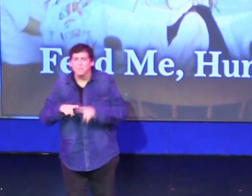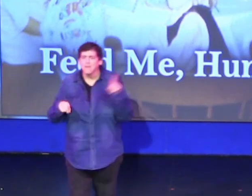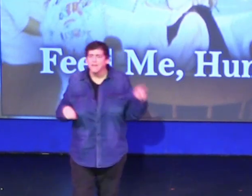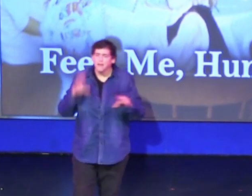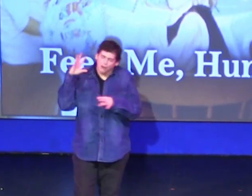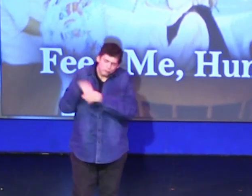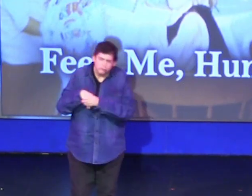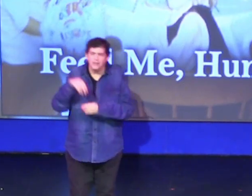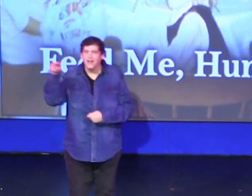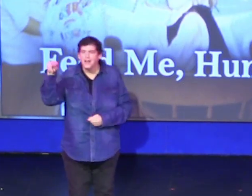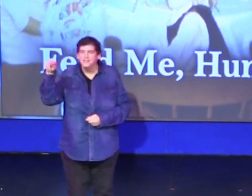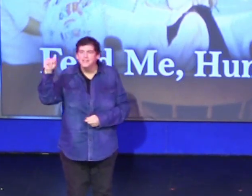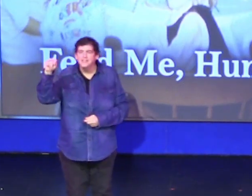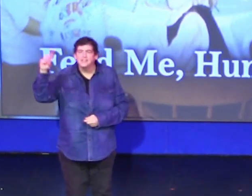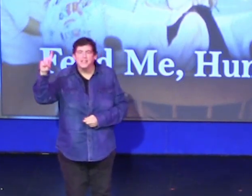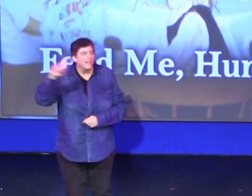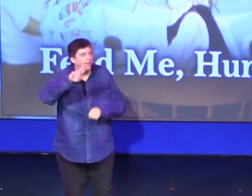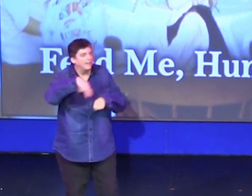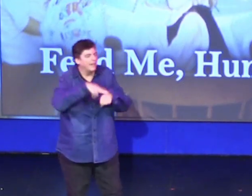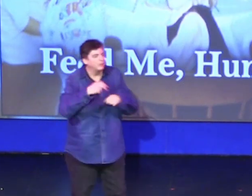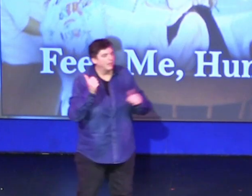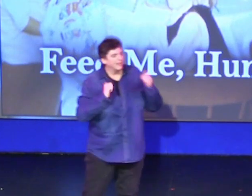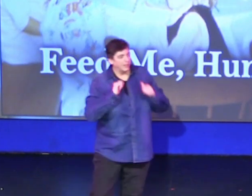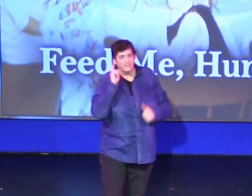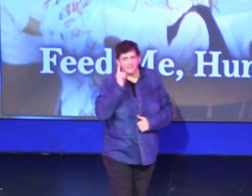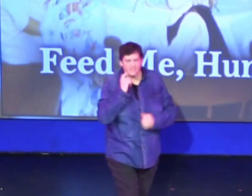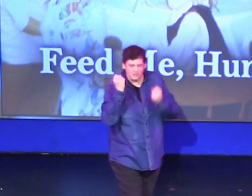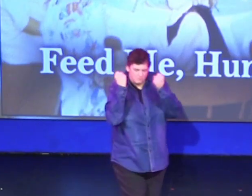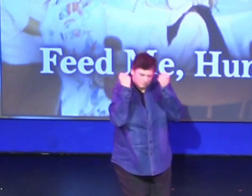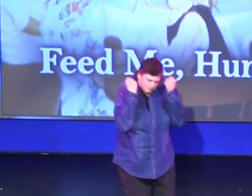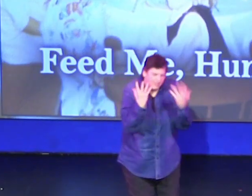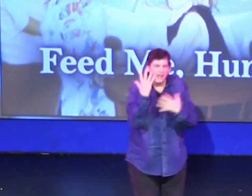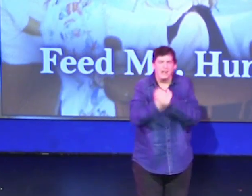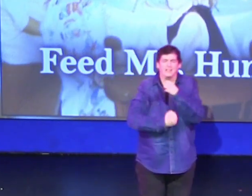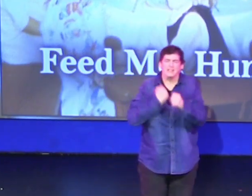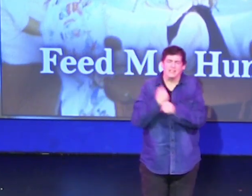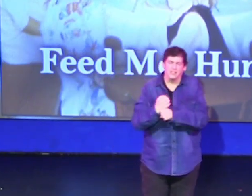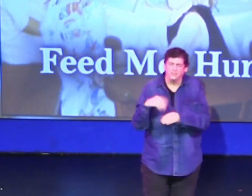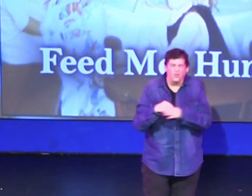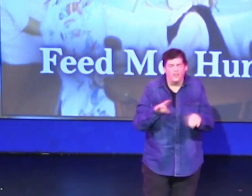He lived here locally, but had a long and storied career with the National Theater of the Deaf.